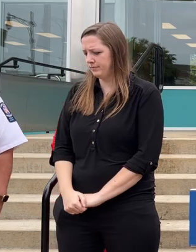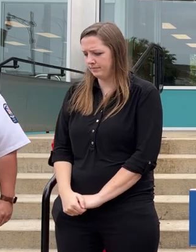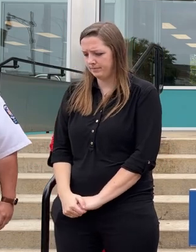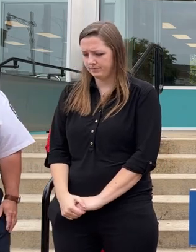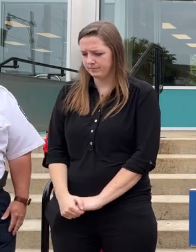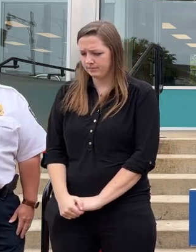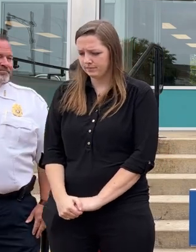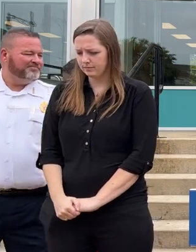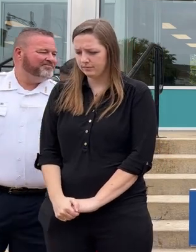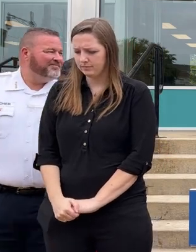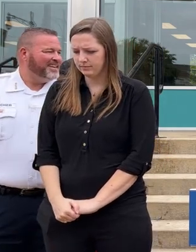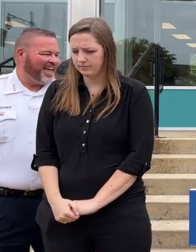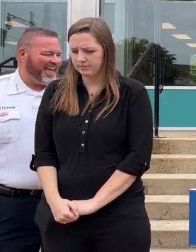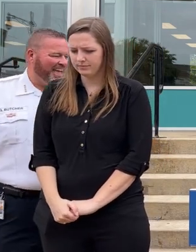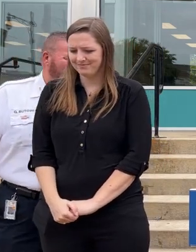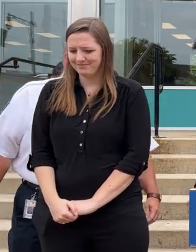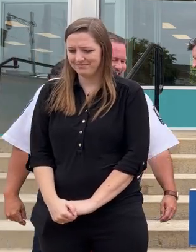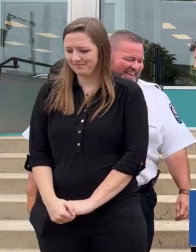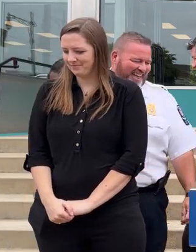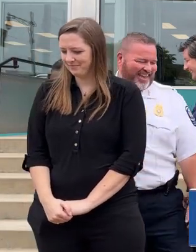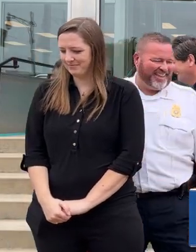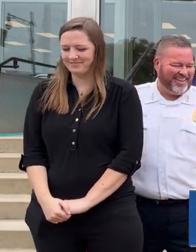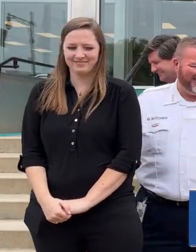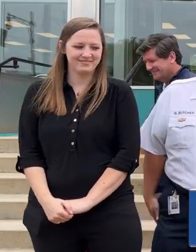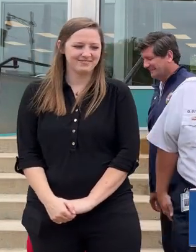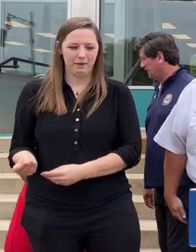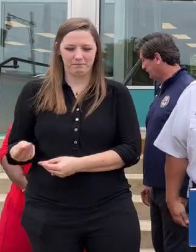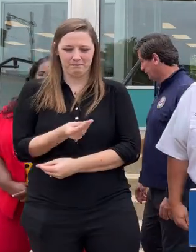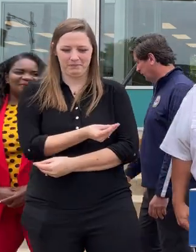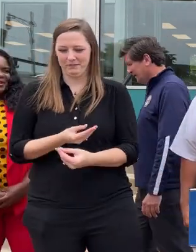And I'll hand you each thing.